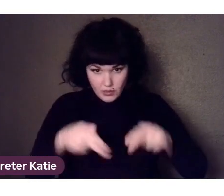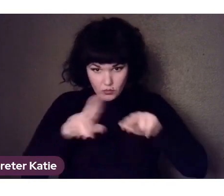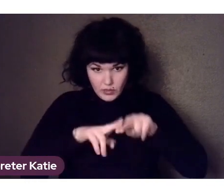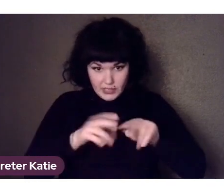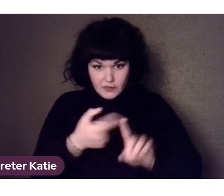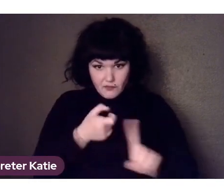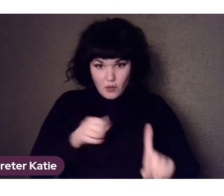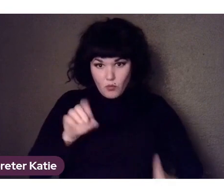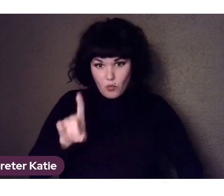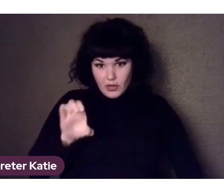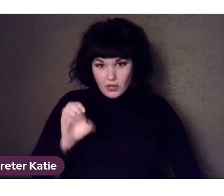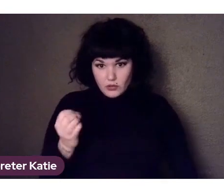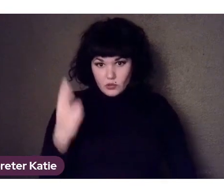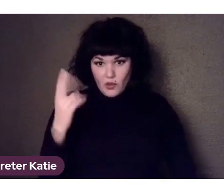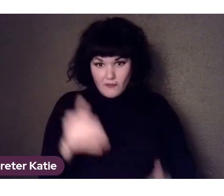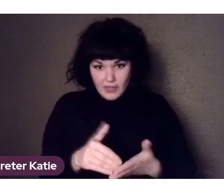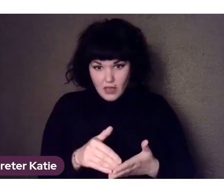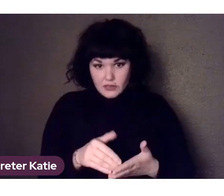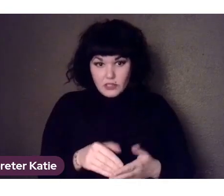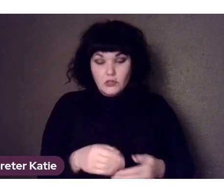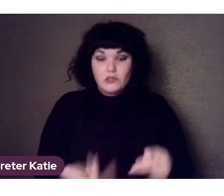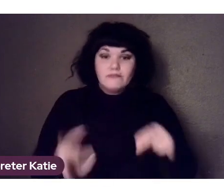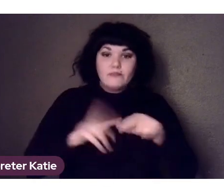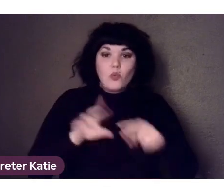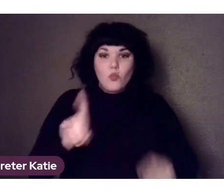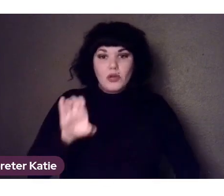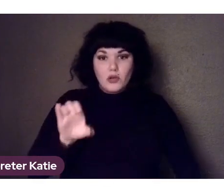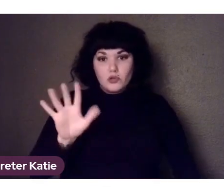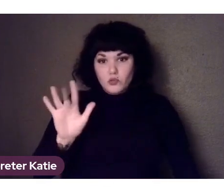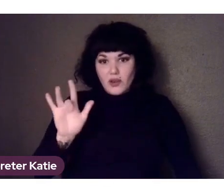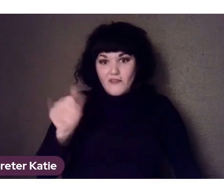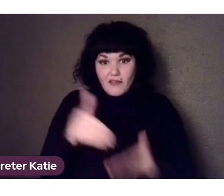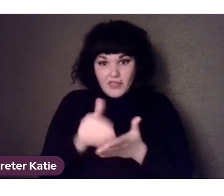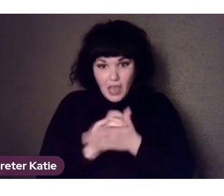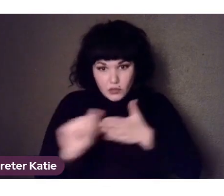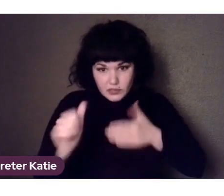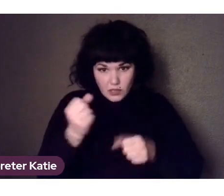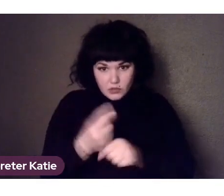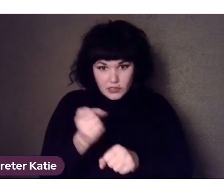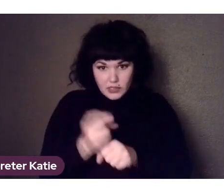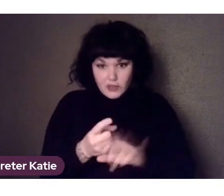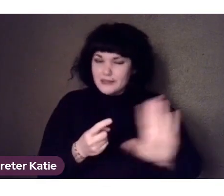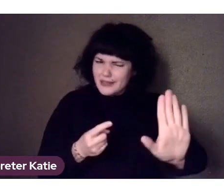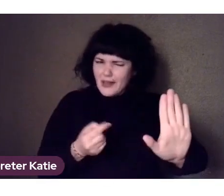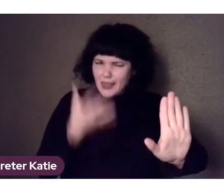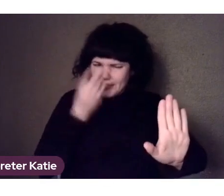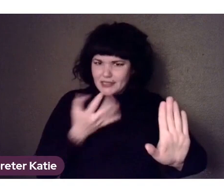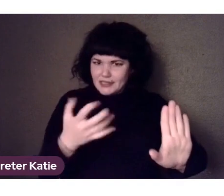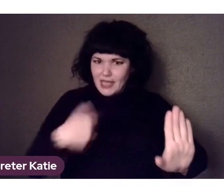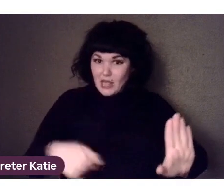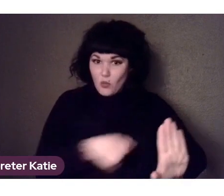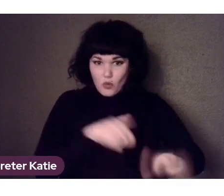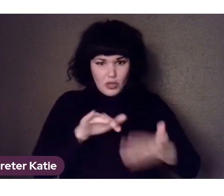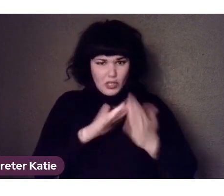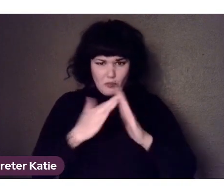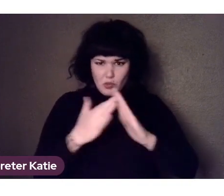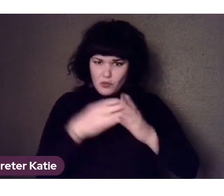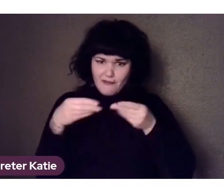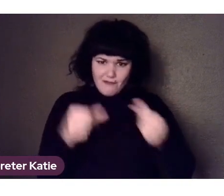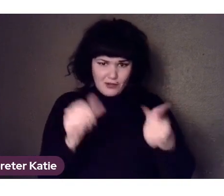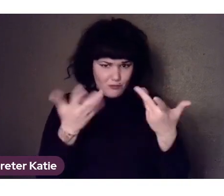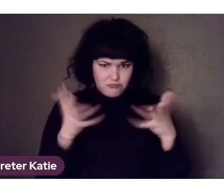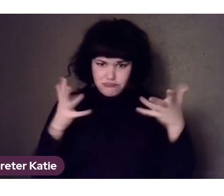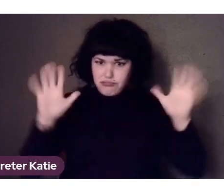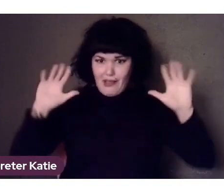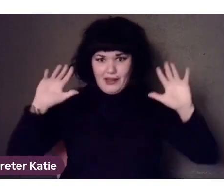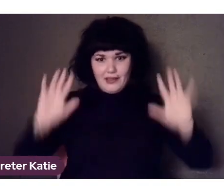$112,000 to $125,000 a year. So let me also say that we are already community funded. Like, the